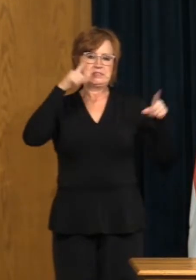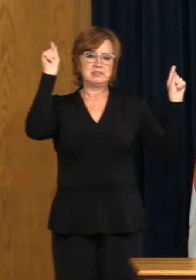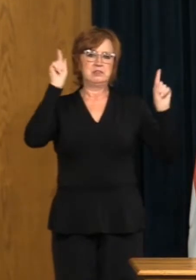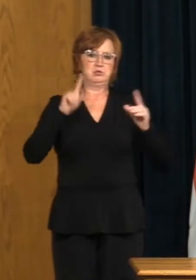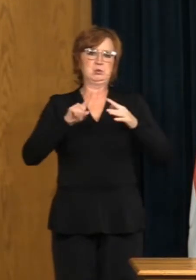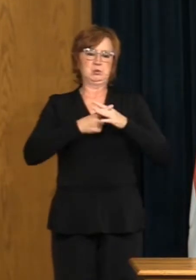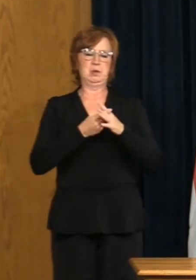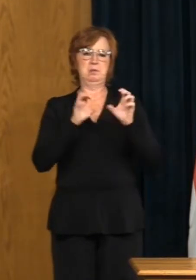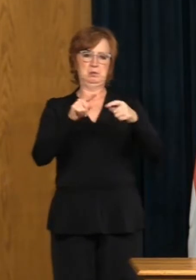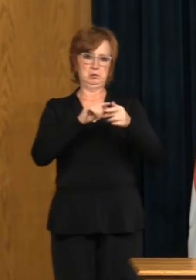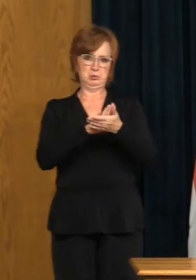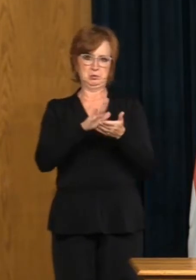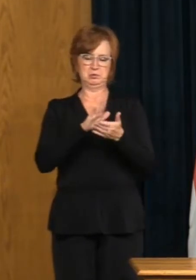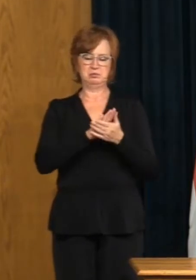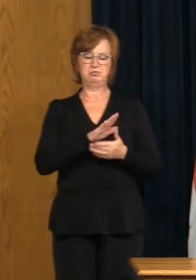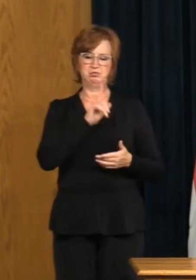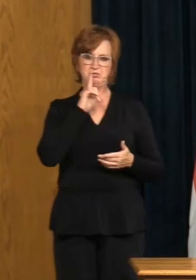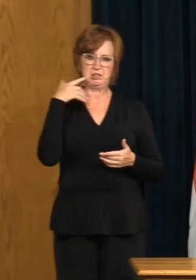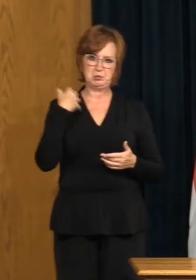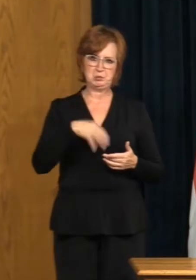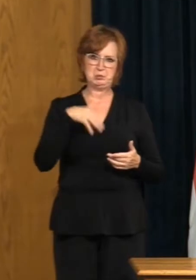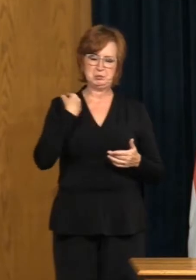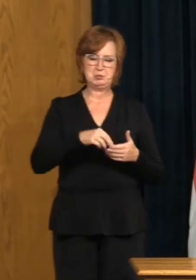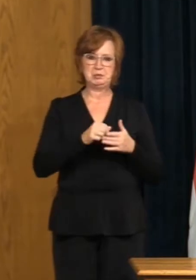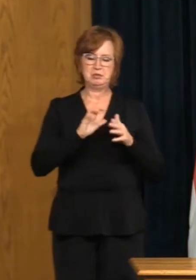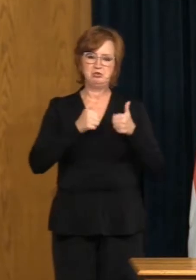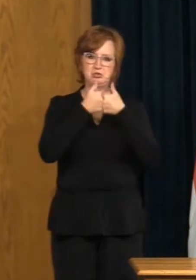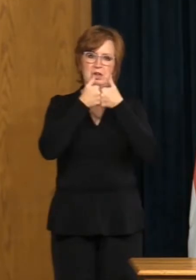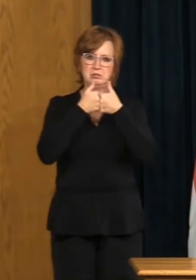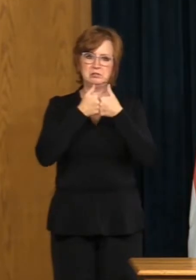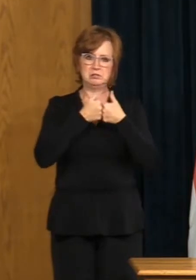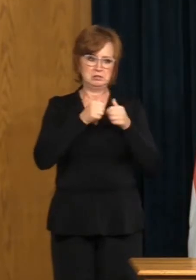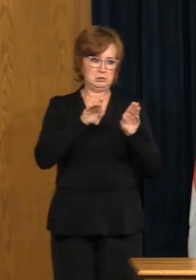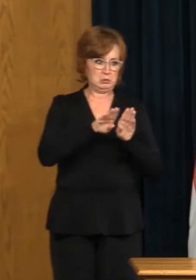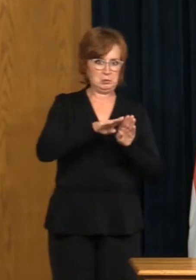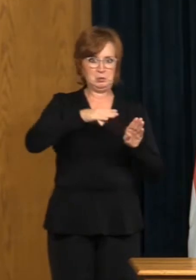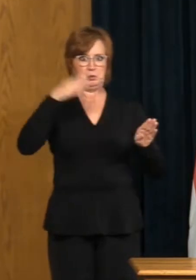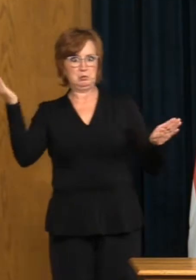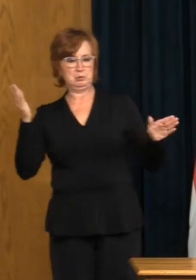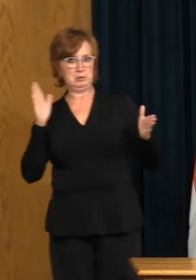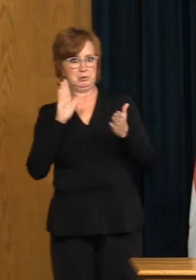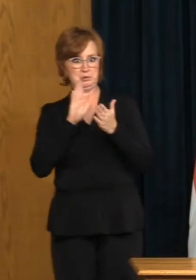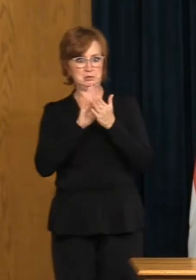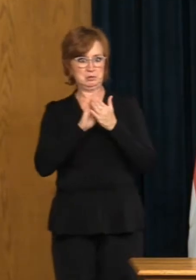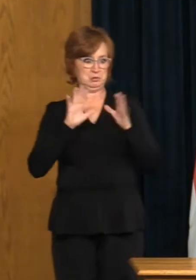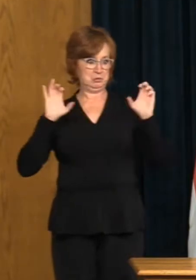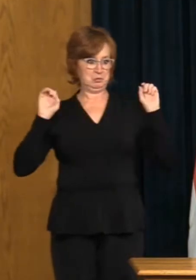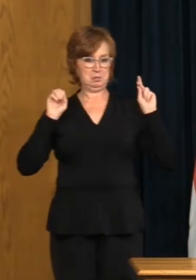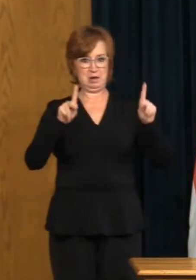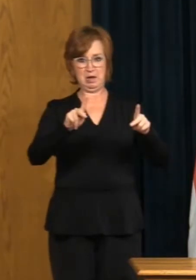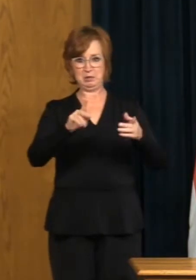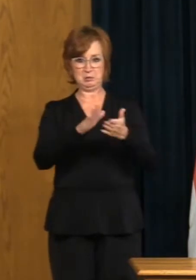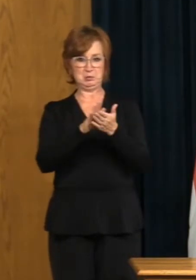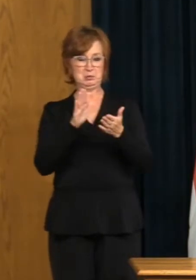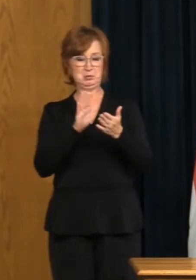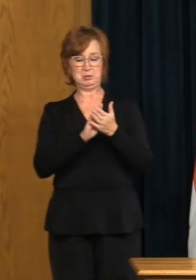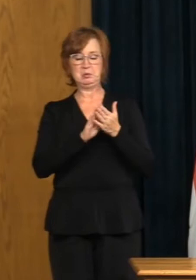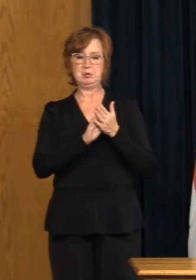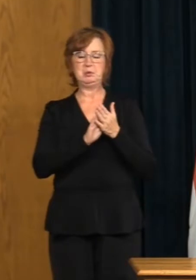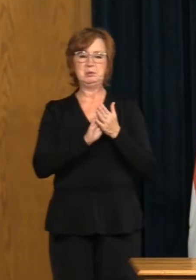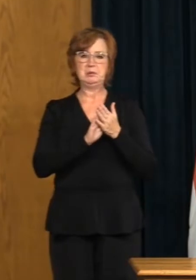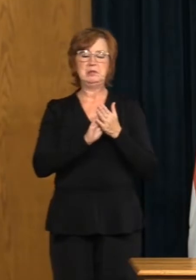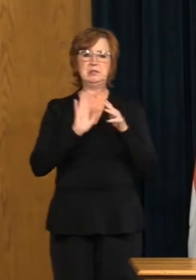sectors that is reopening, and was actually its own reopening sector. And while obviously all of it